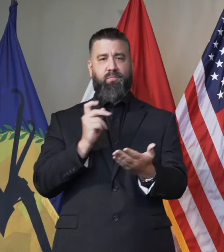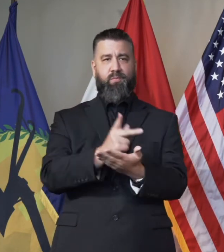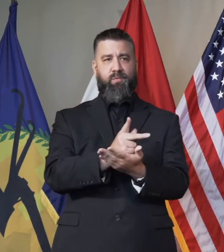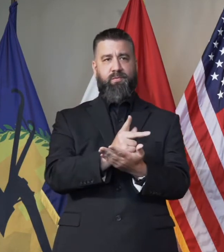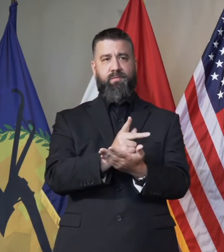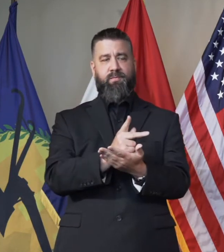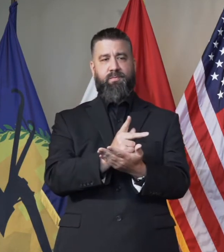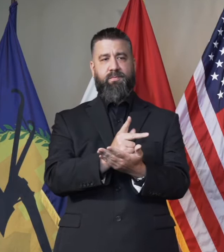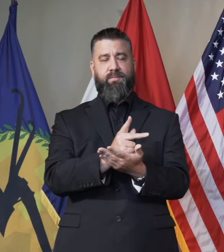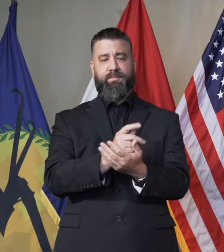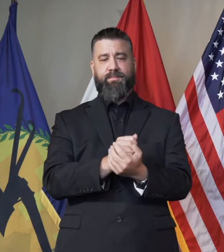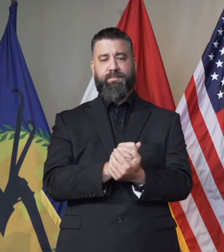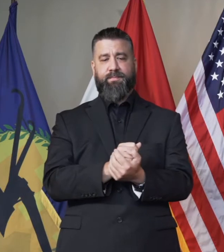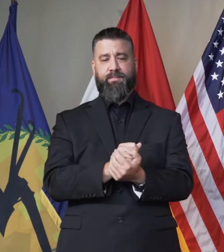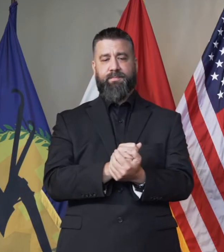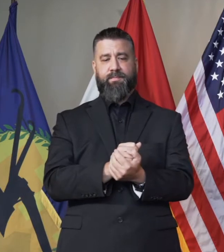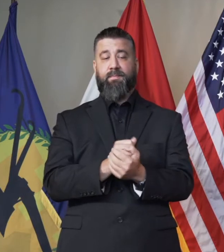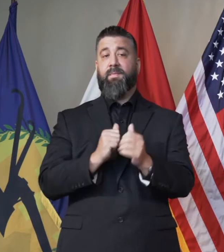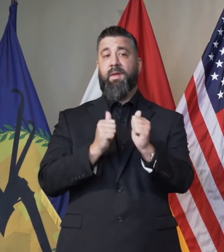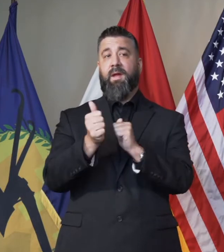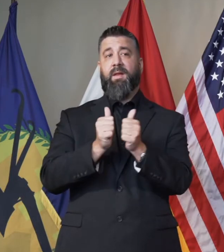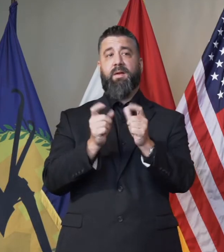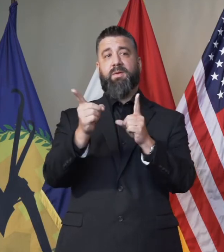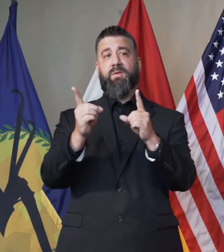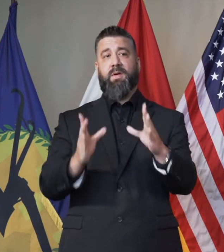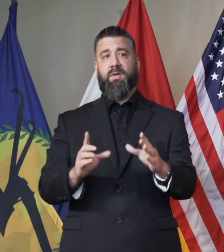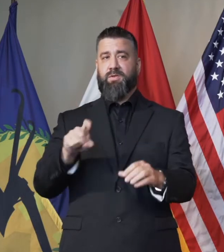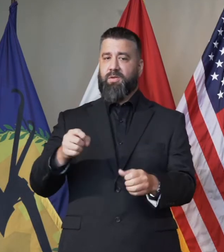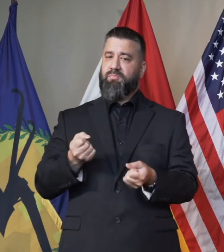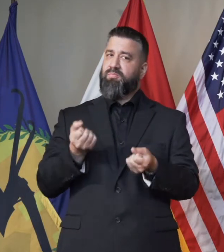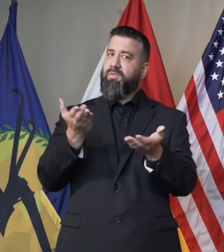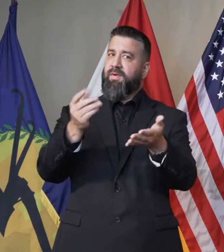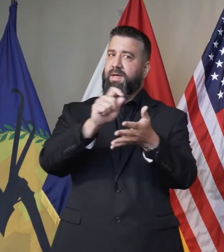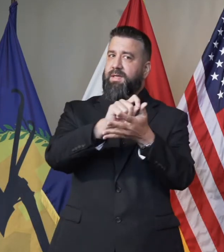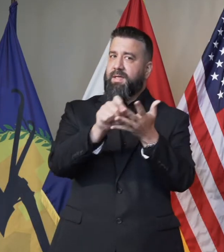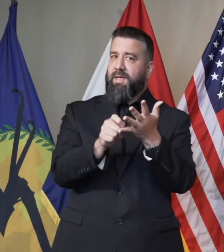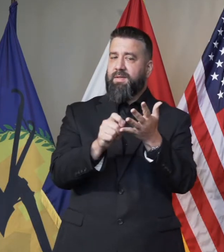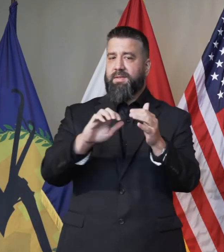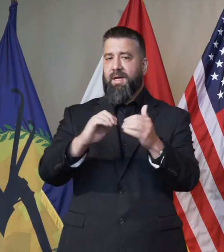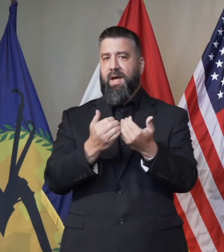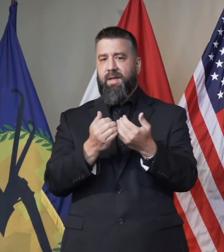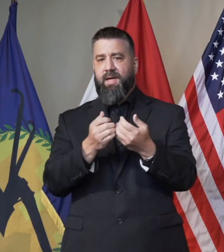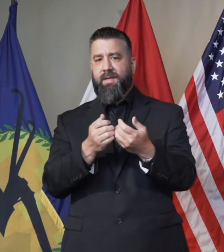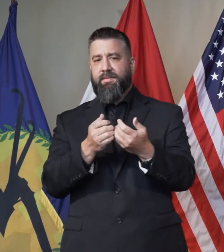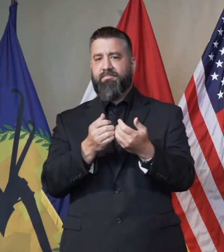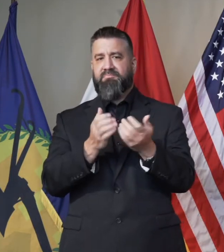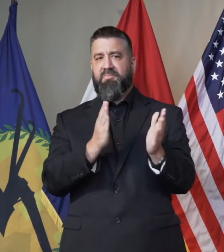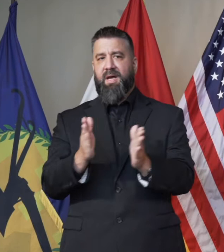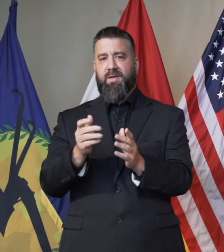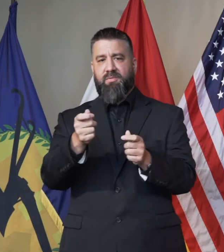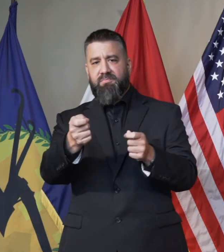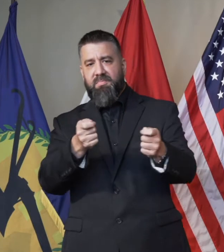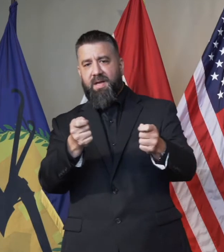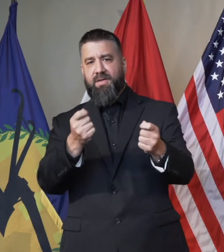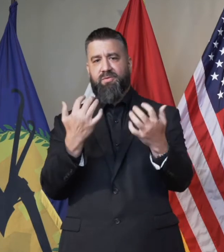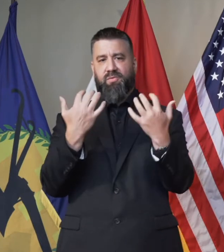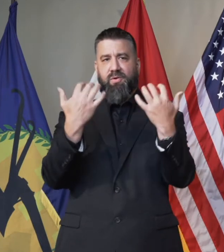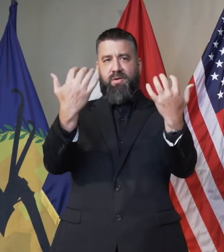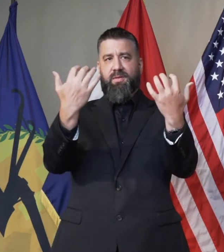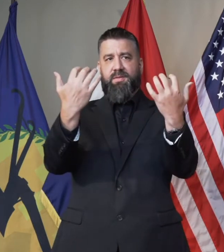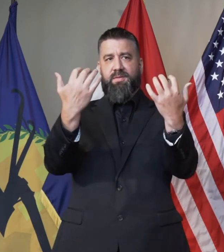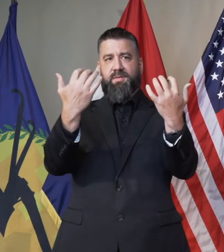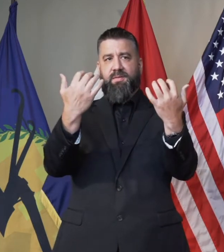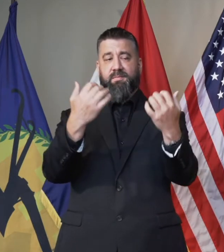directors should provide details on how they plan to manage spectators at their games, and the health department will